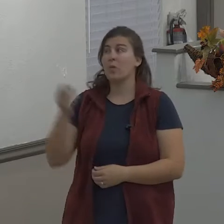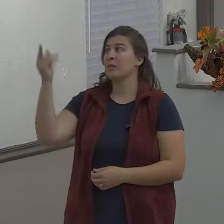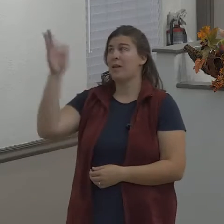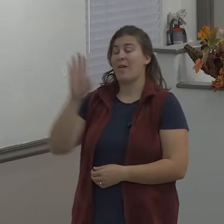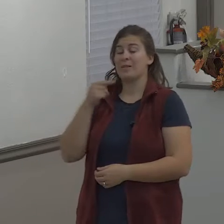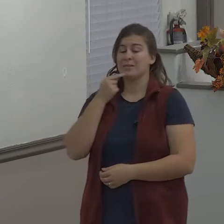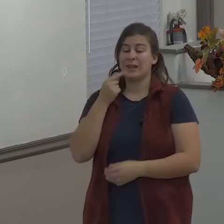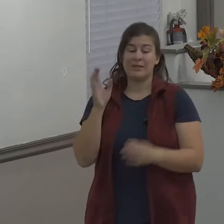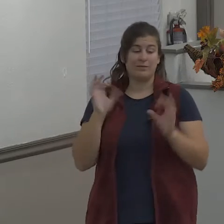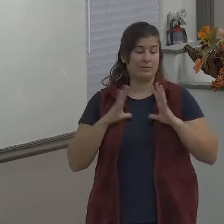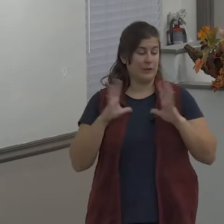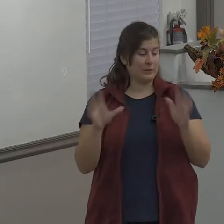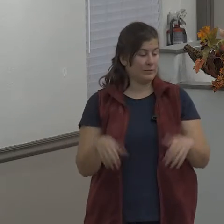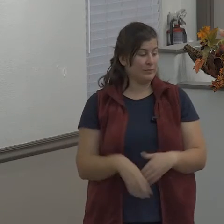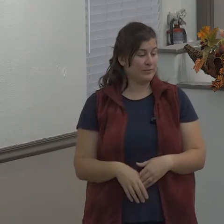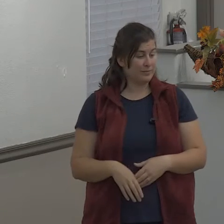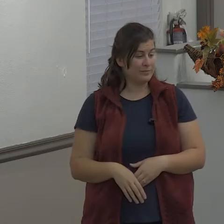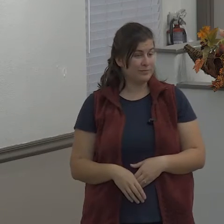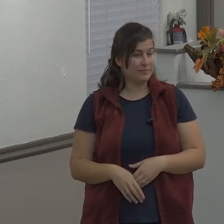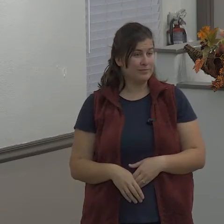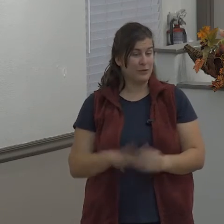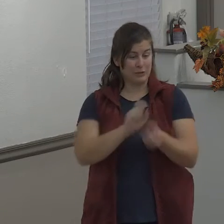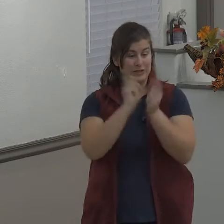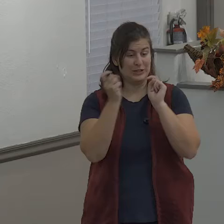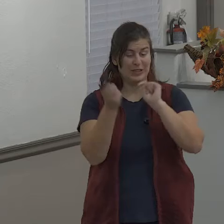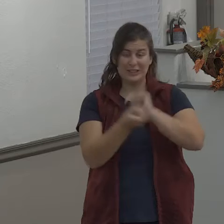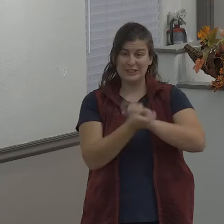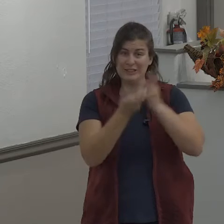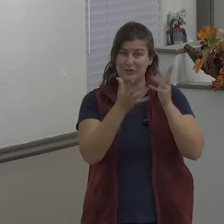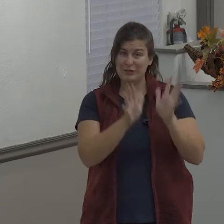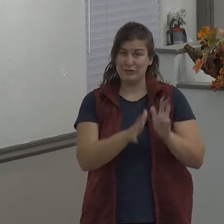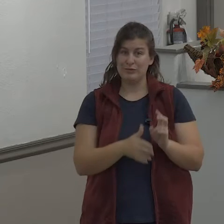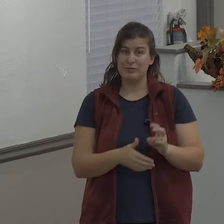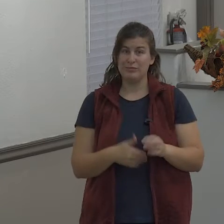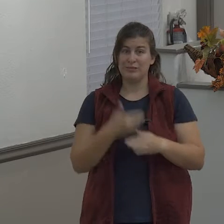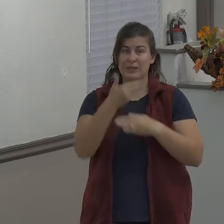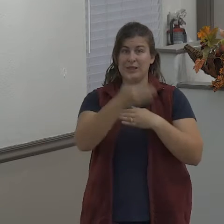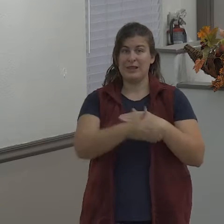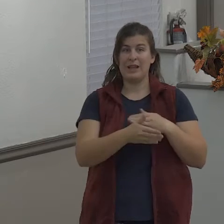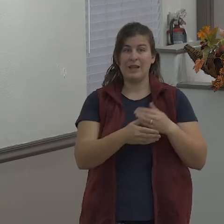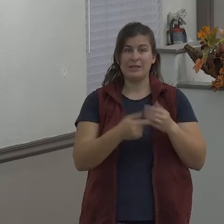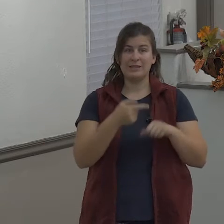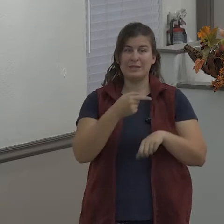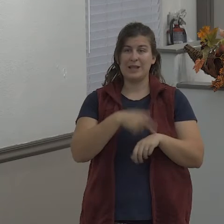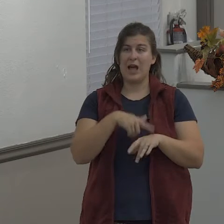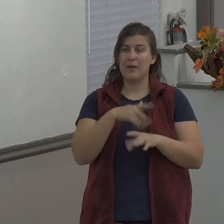And so God said, well, let's see how this looks the next time around.